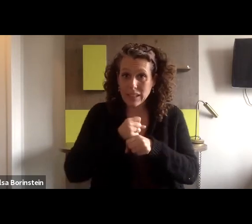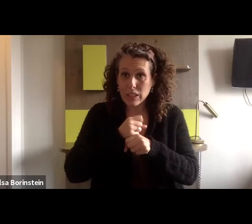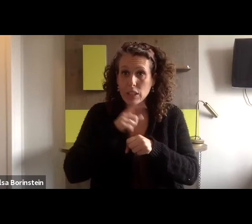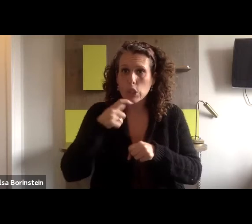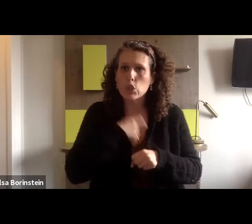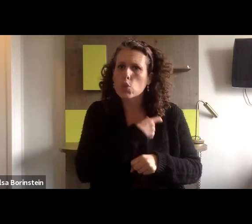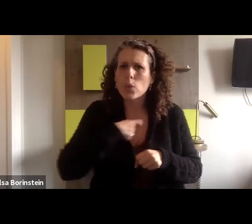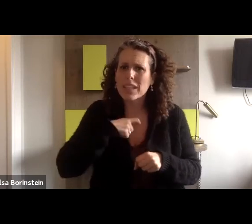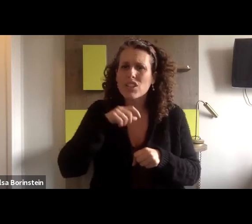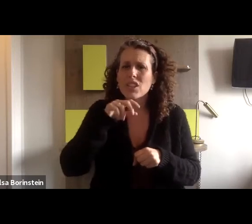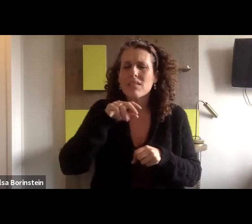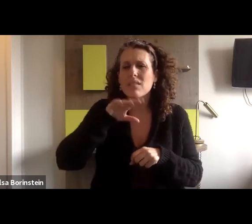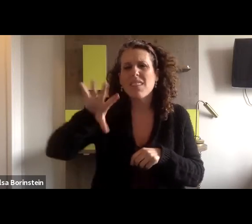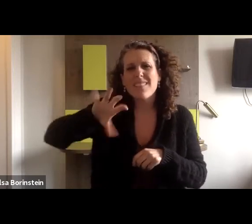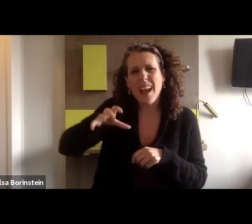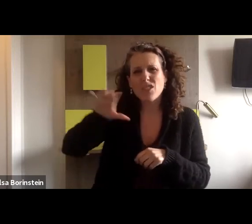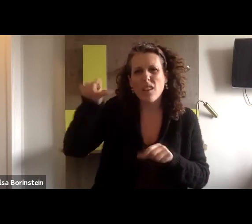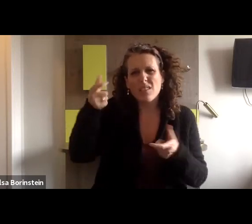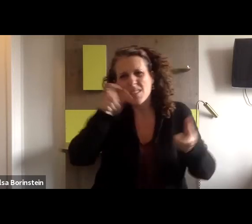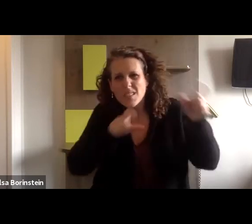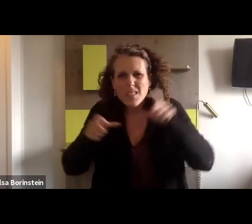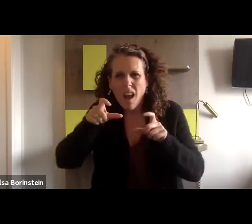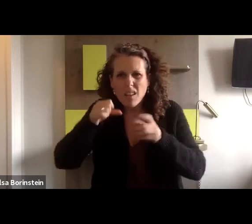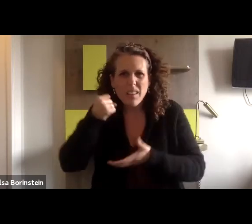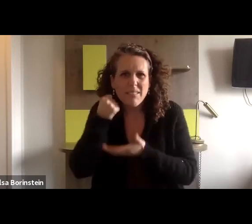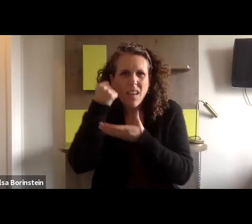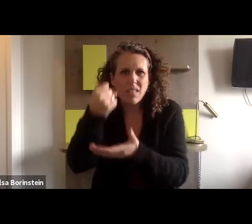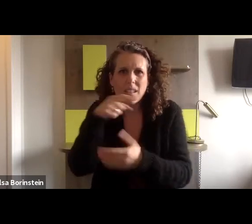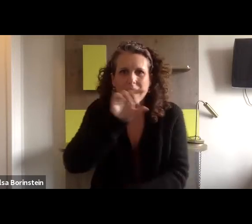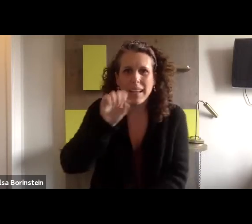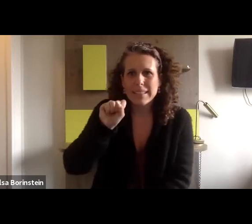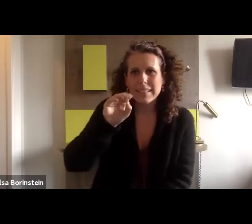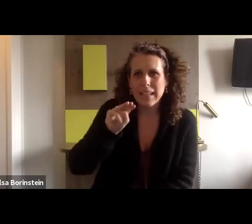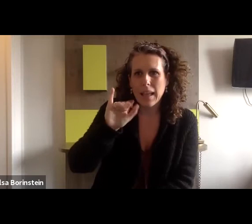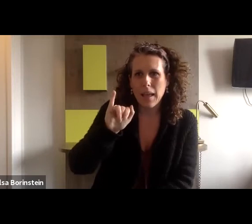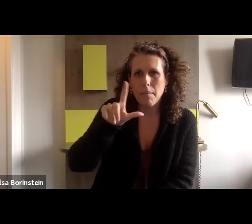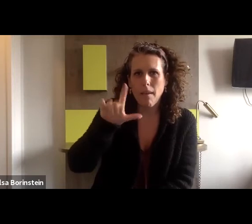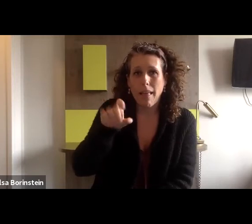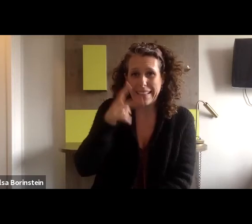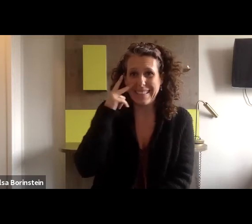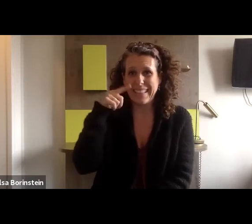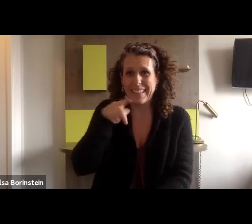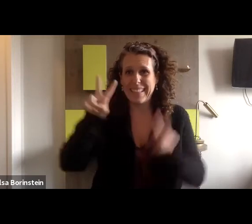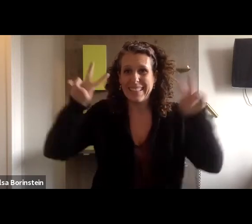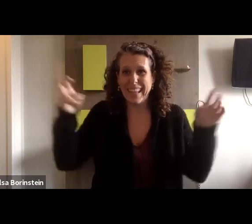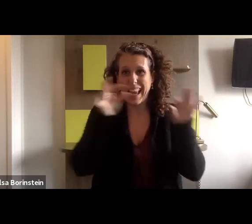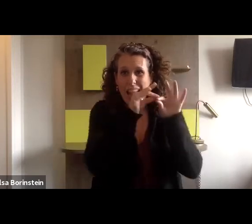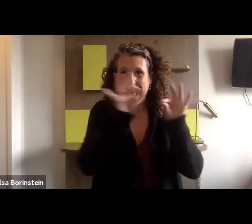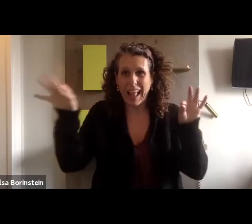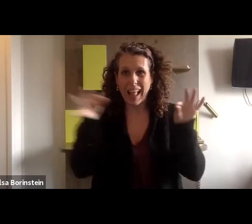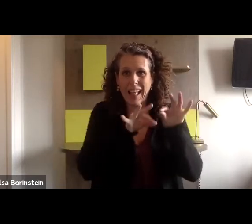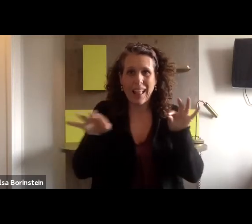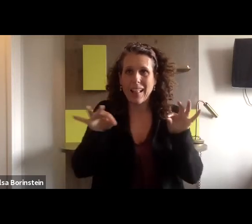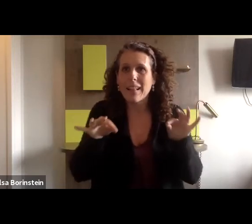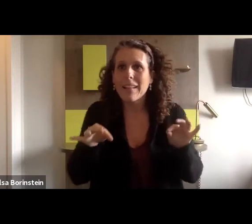It's called SMILE. You see the full title here, which is pretty long and complicated. So just SMILE, that's a sign